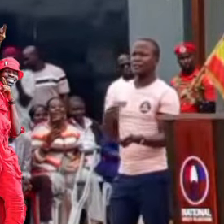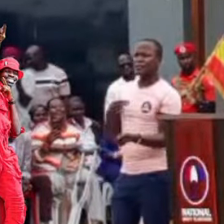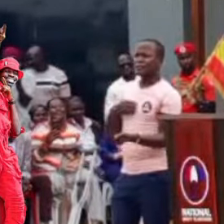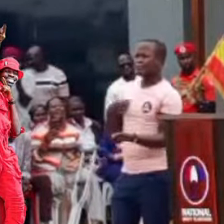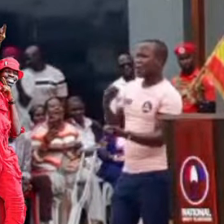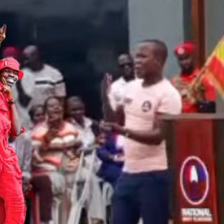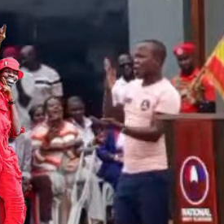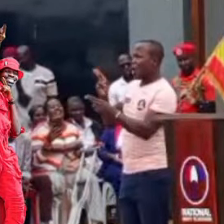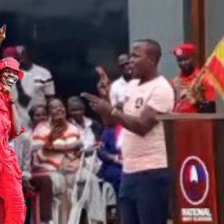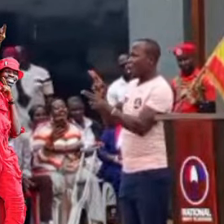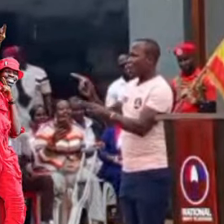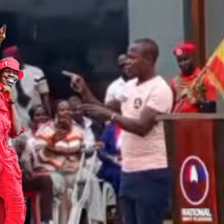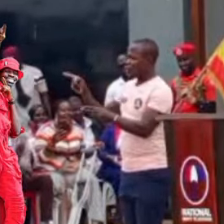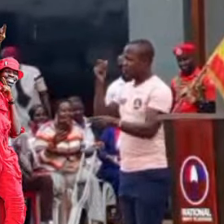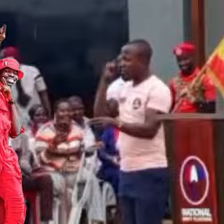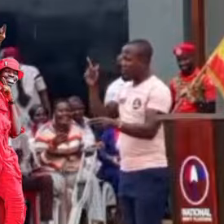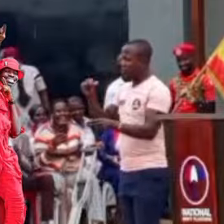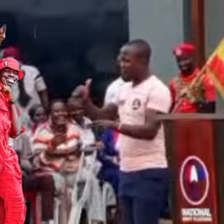basubire akonako okayisizaawo